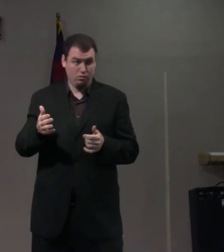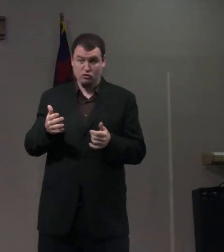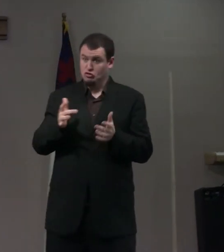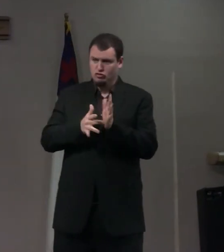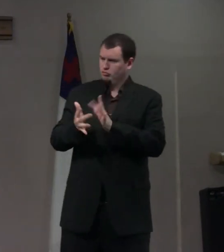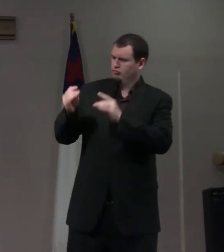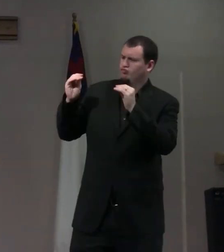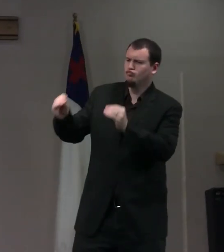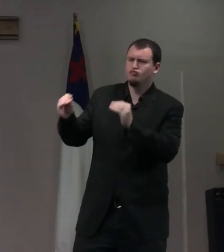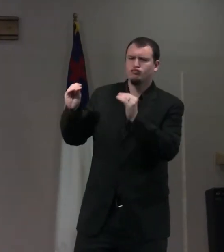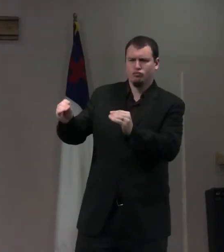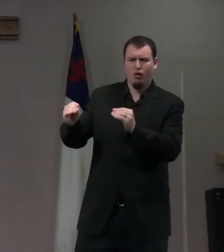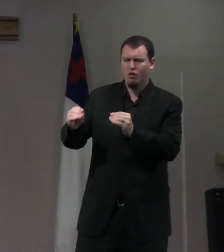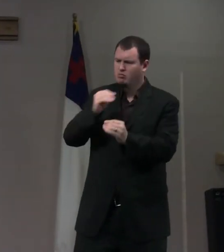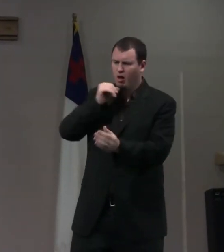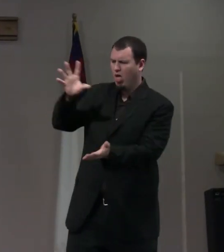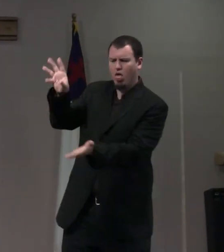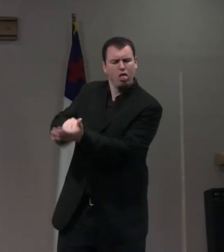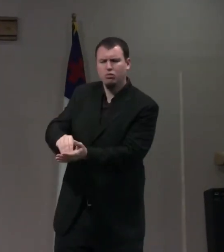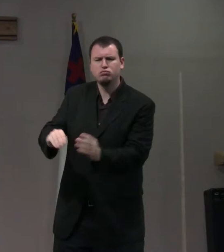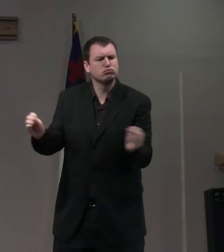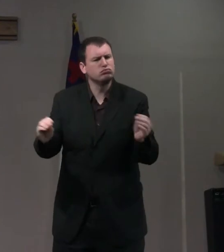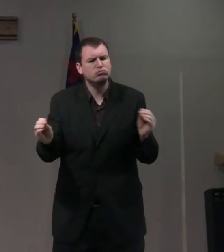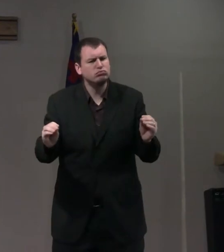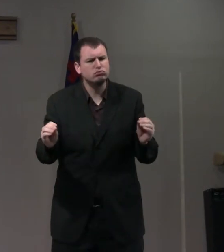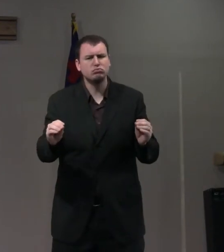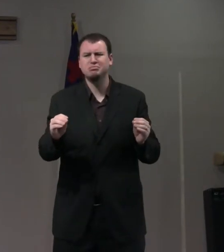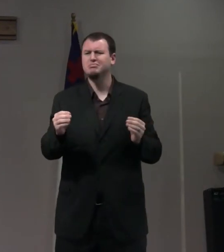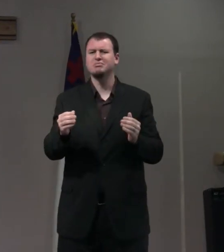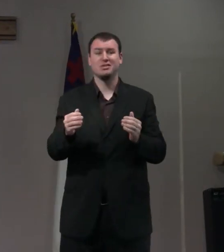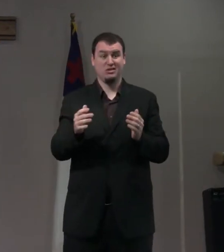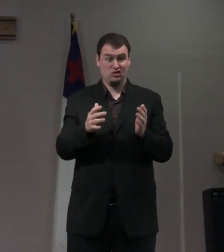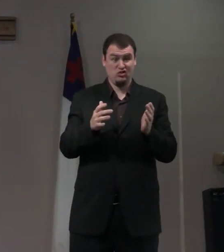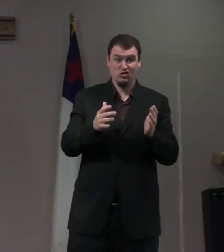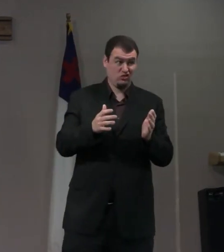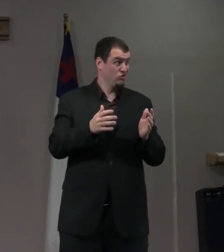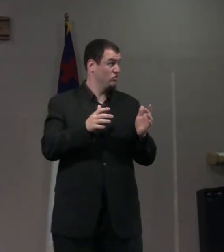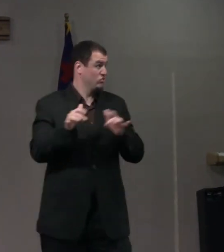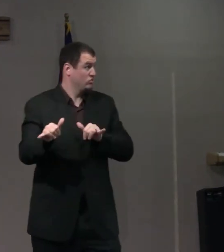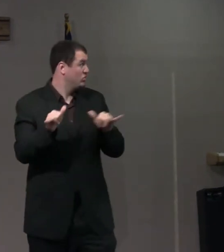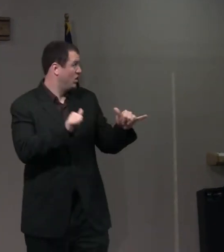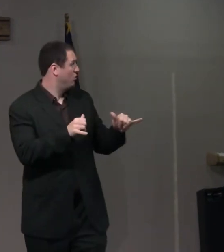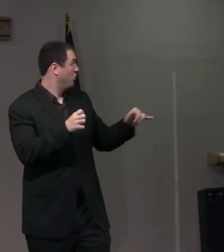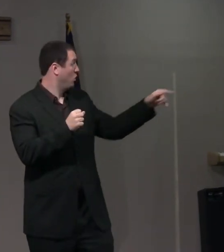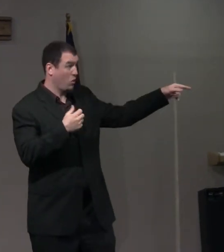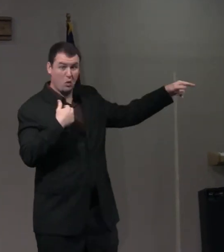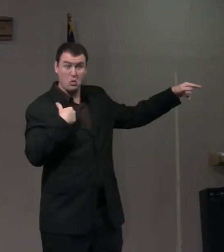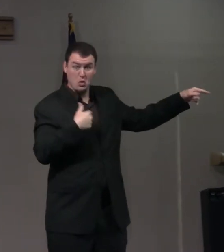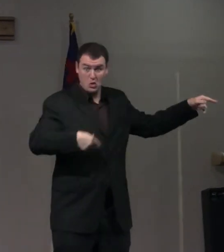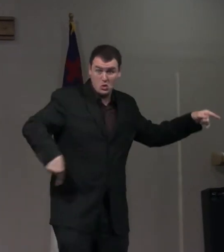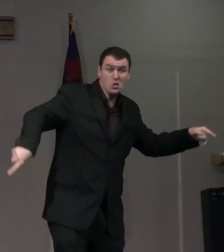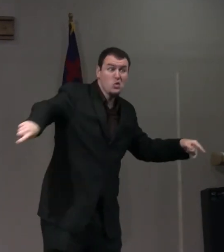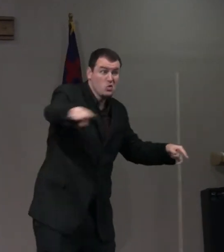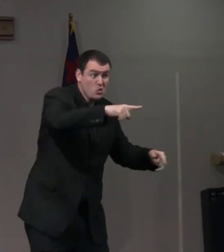serve, be patient." And Jesus taught them. He didn't